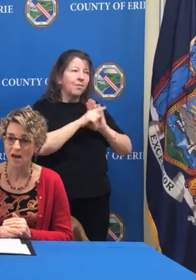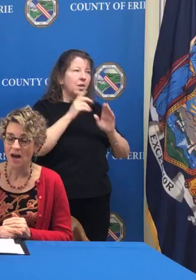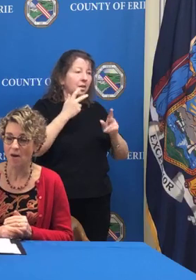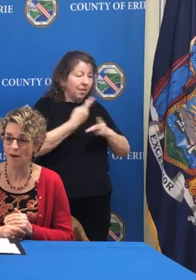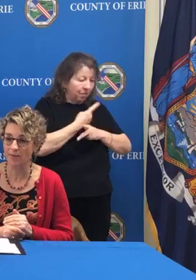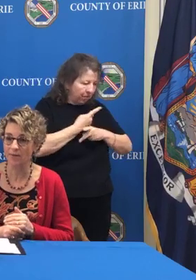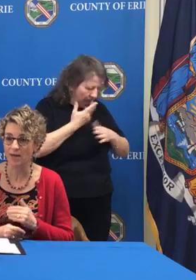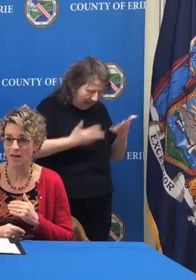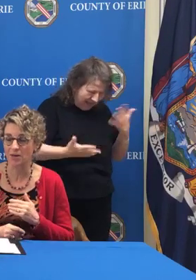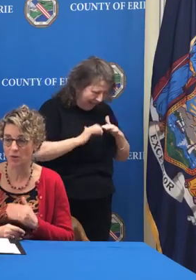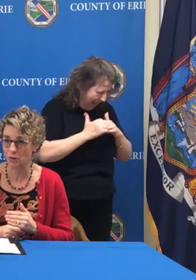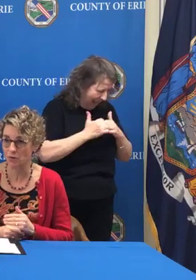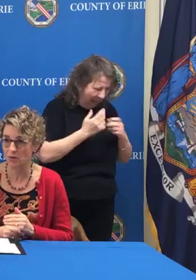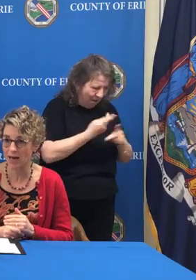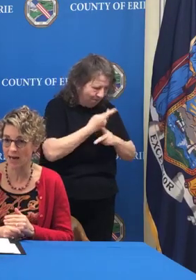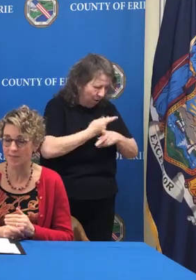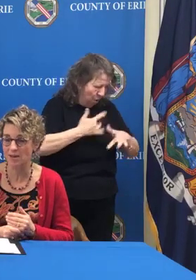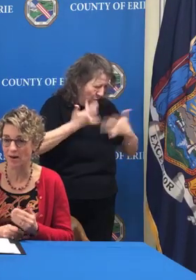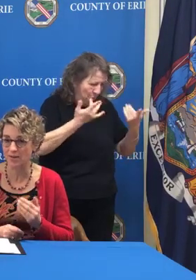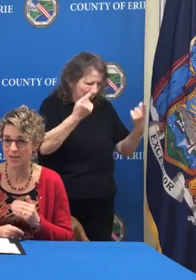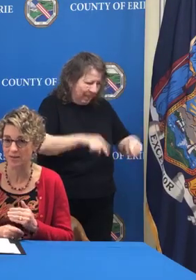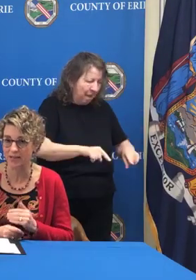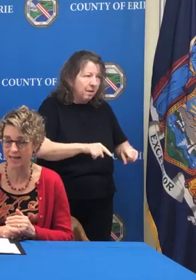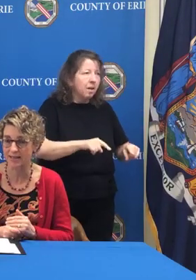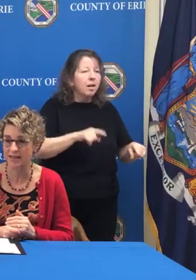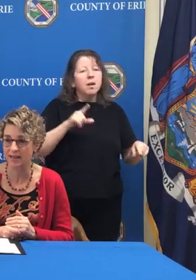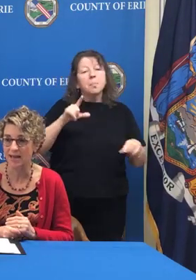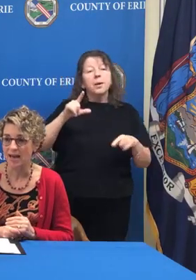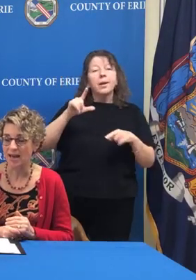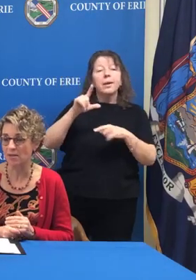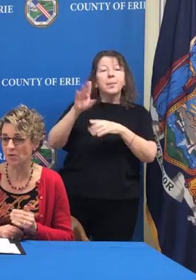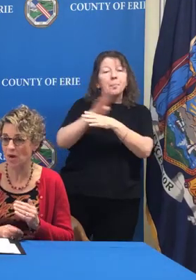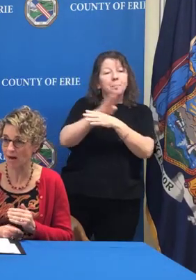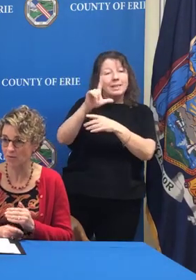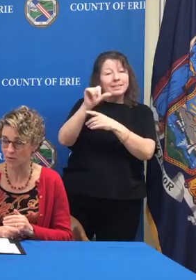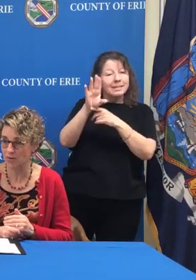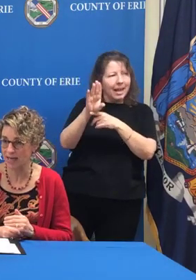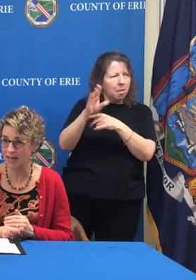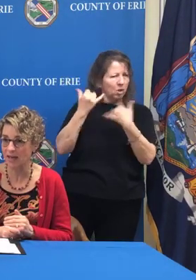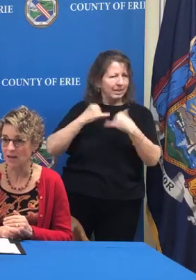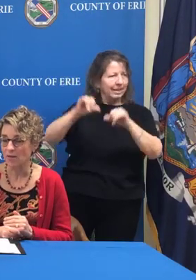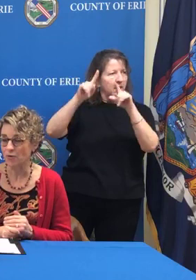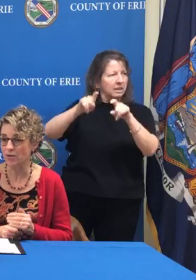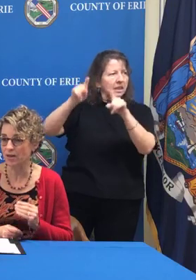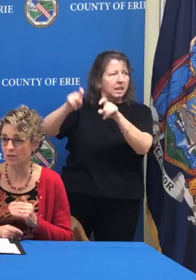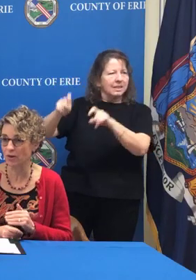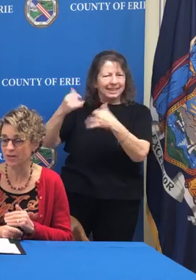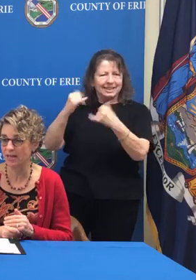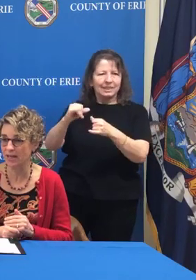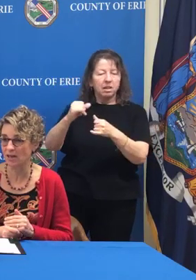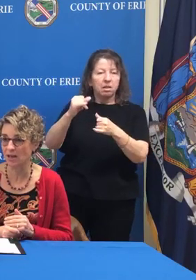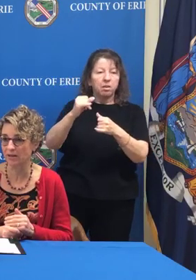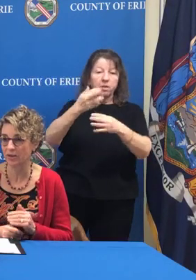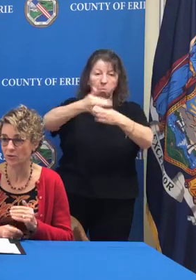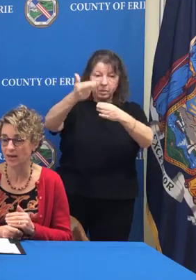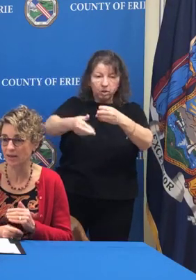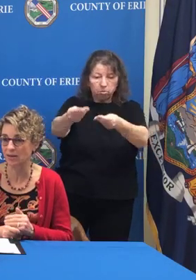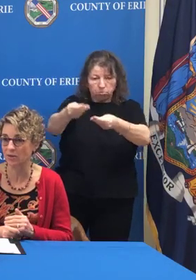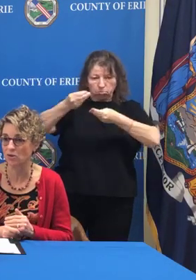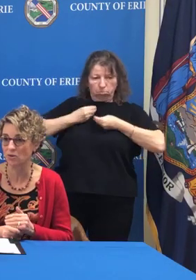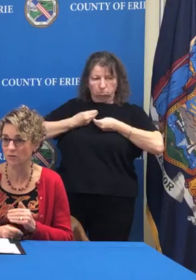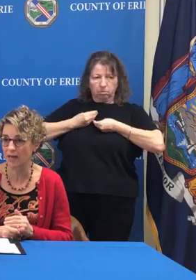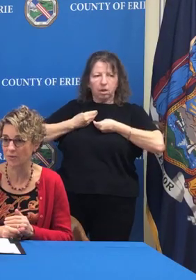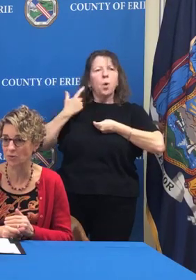trends. However, the commercial labs are still testing, and we'll have those data through the New York State